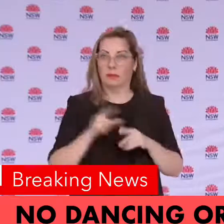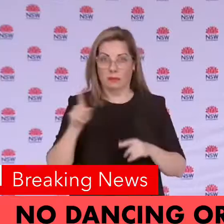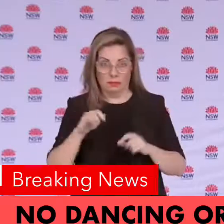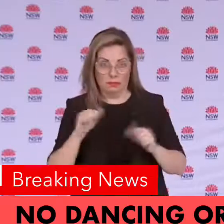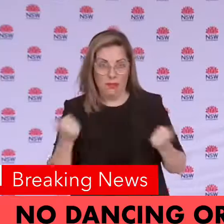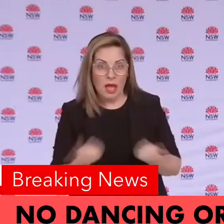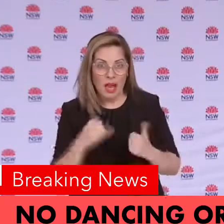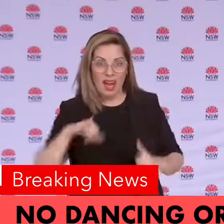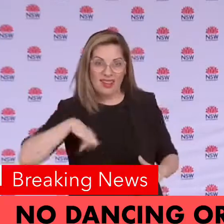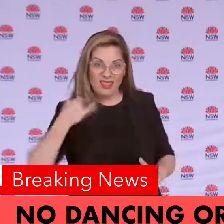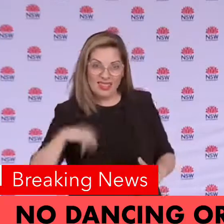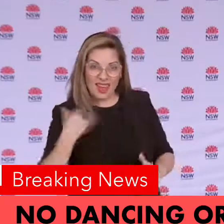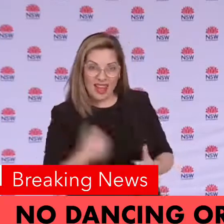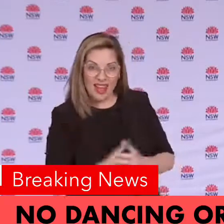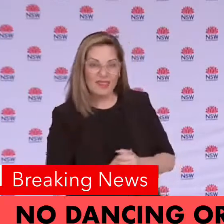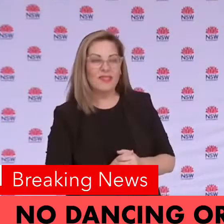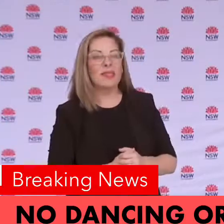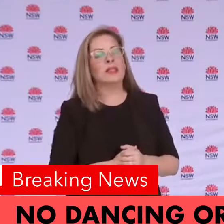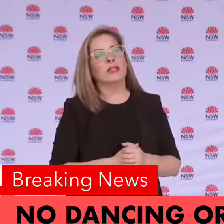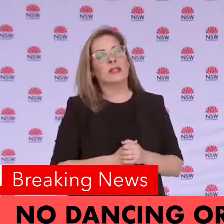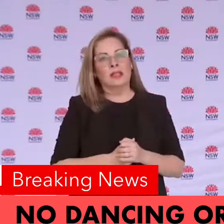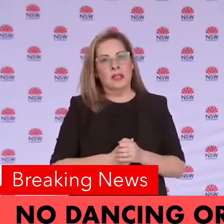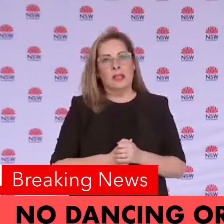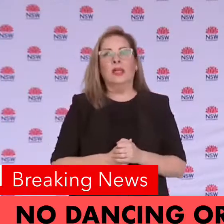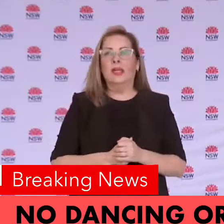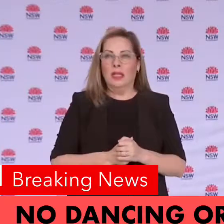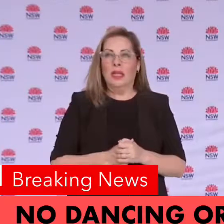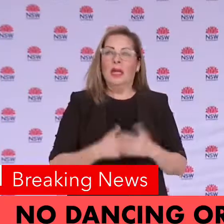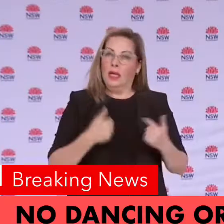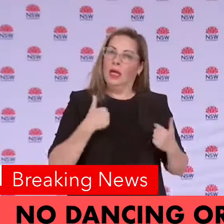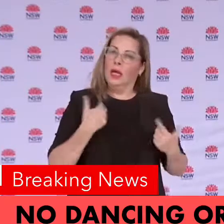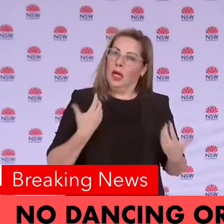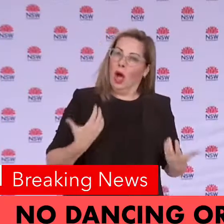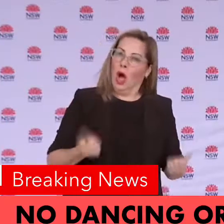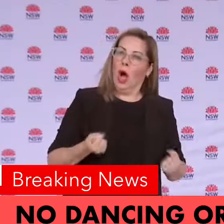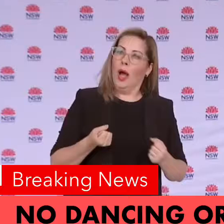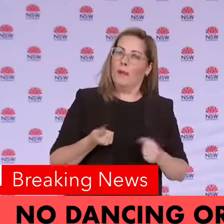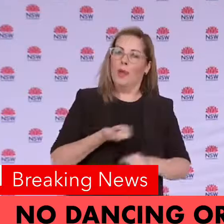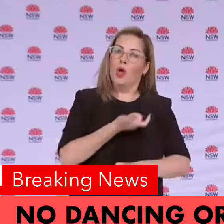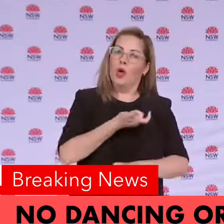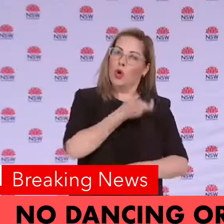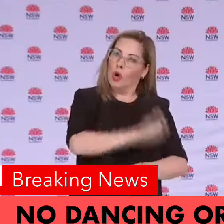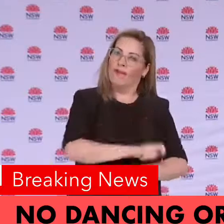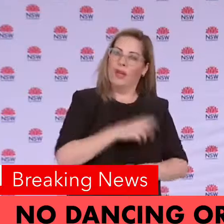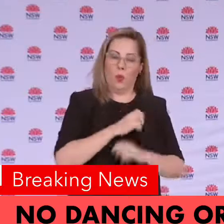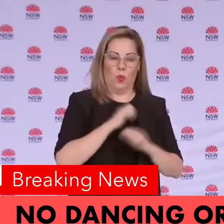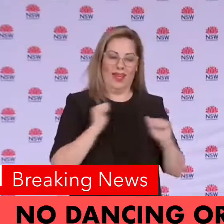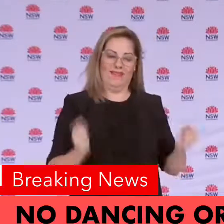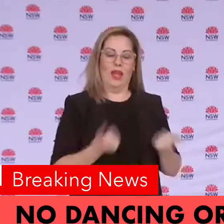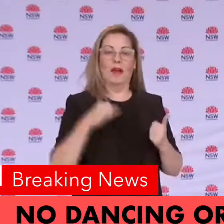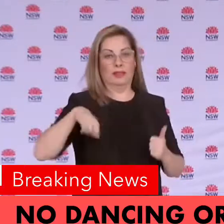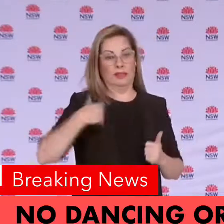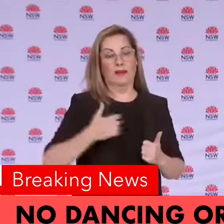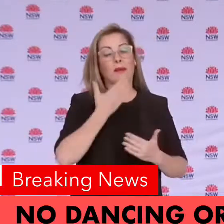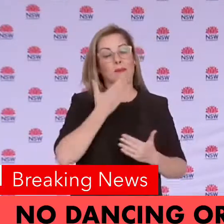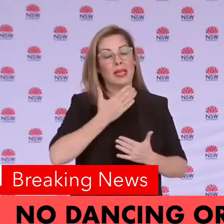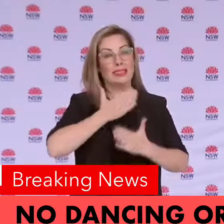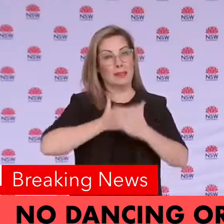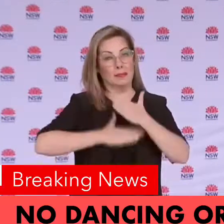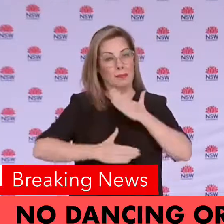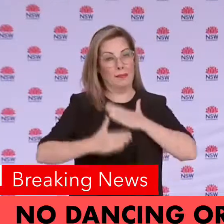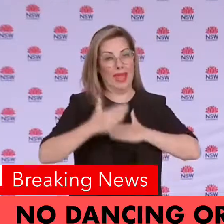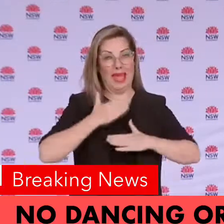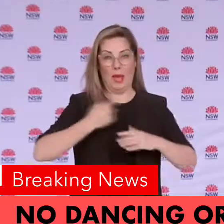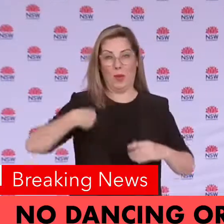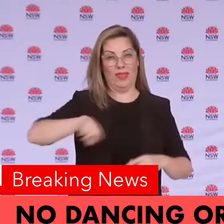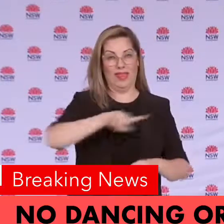tracing? We are scaling at the moment, and I'm confident that the resourcing will be adequate. People need to bear with us but